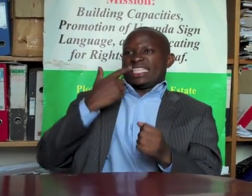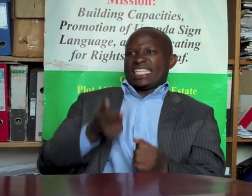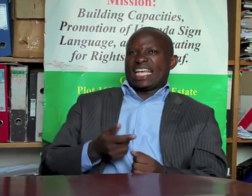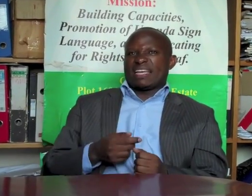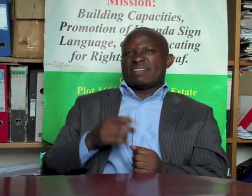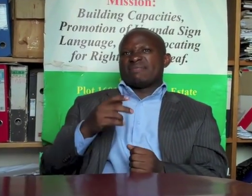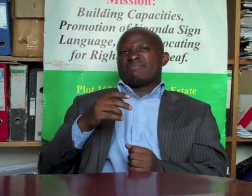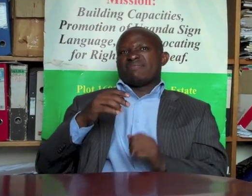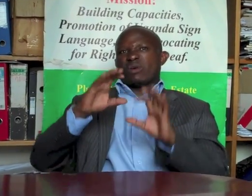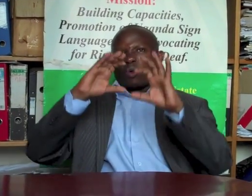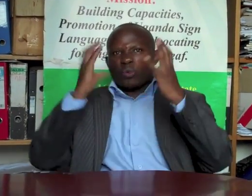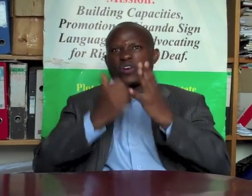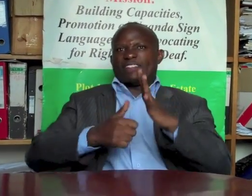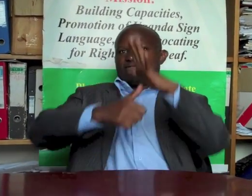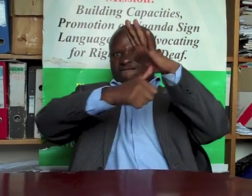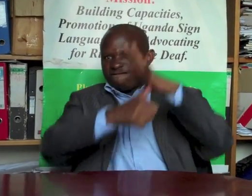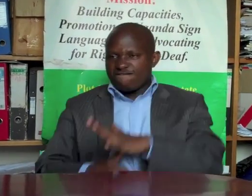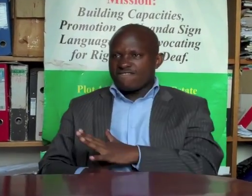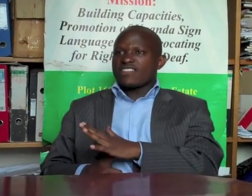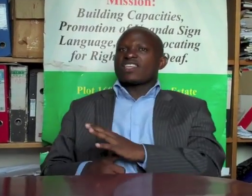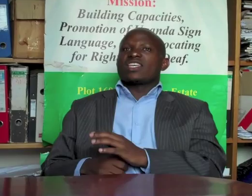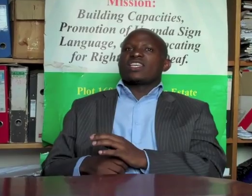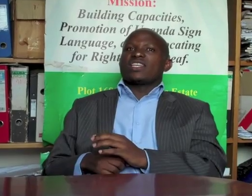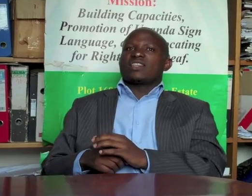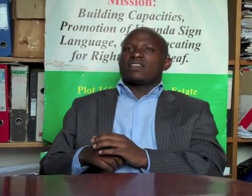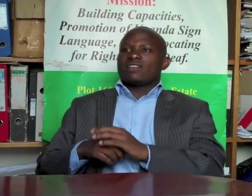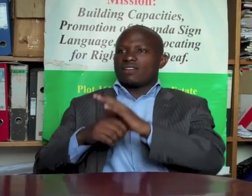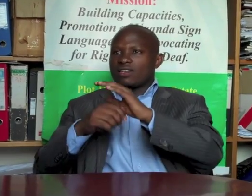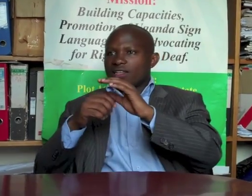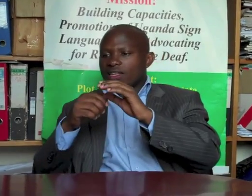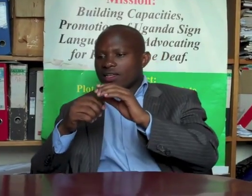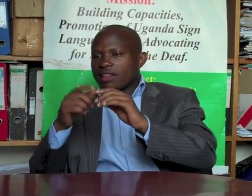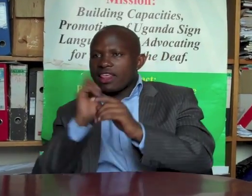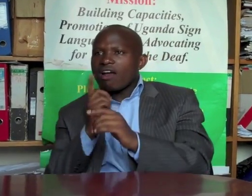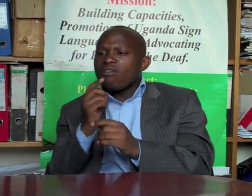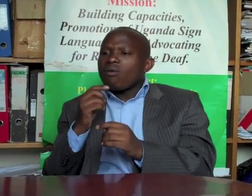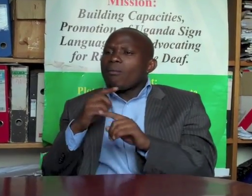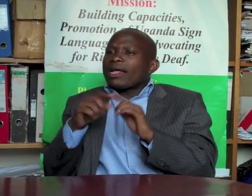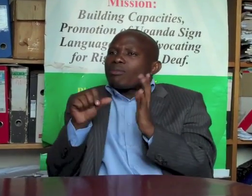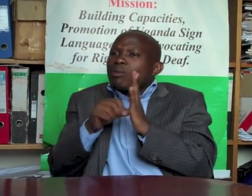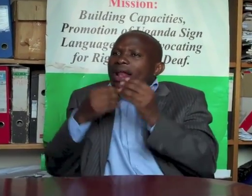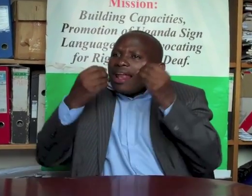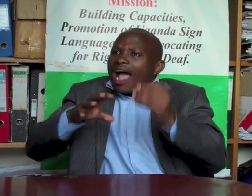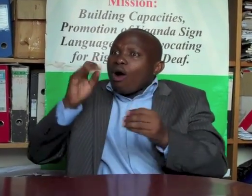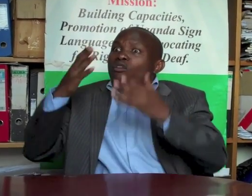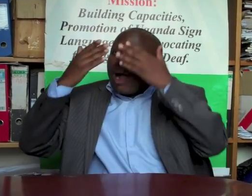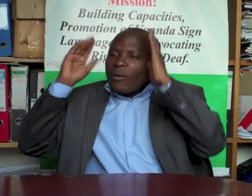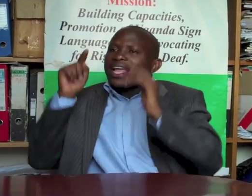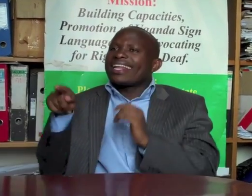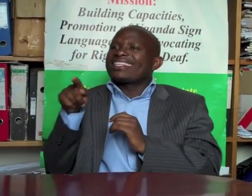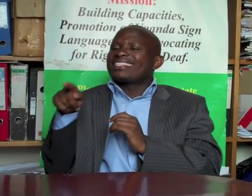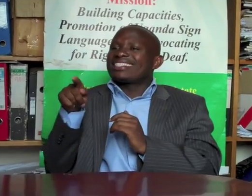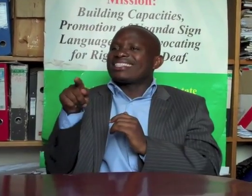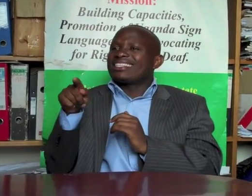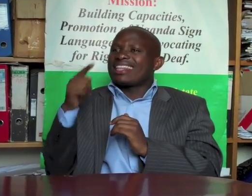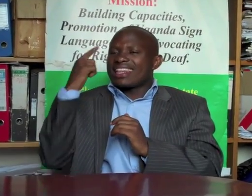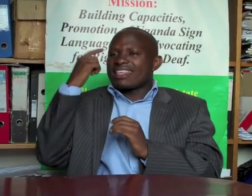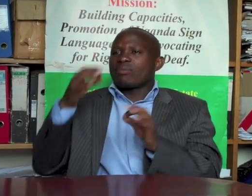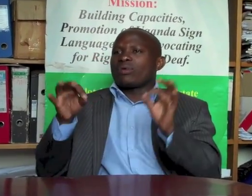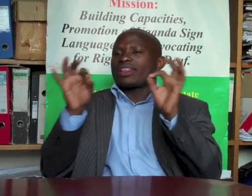So I cannot say that the community is discriminating us, but the problem is lack of awareness.